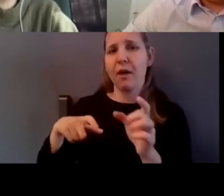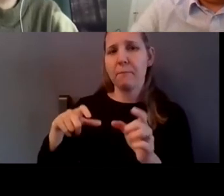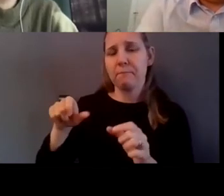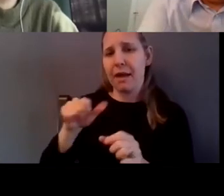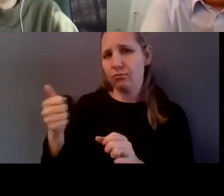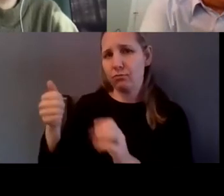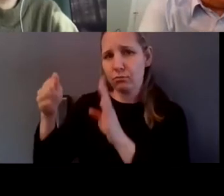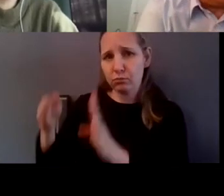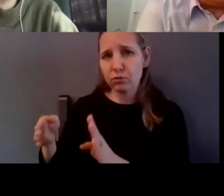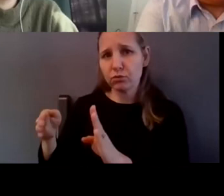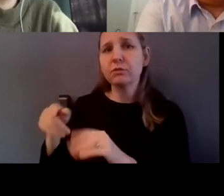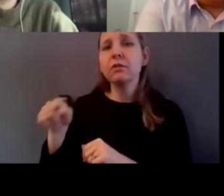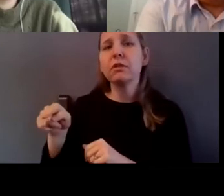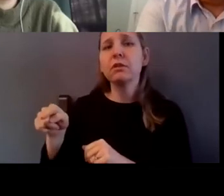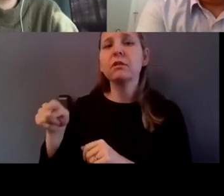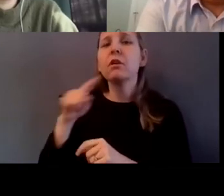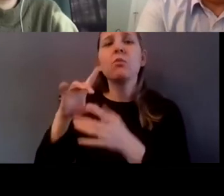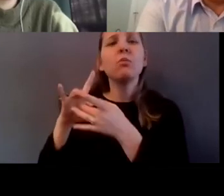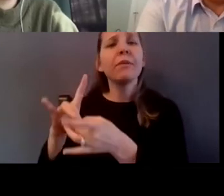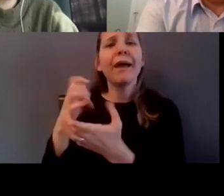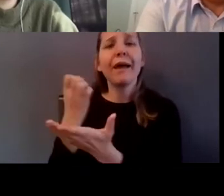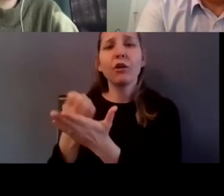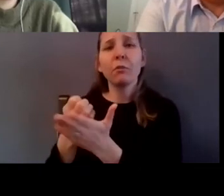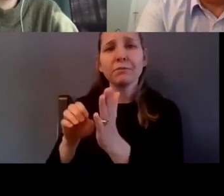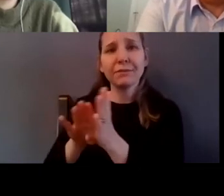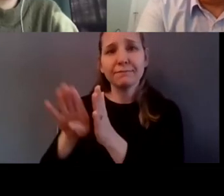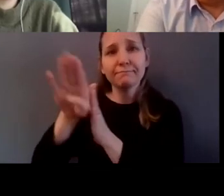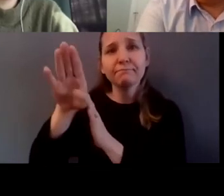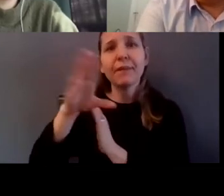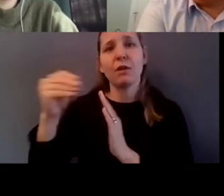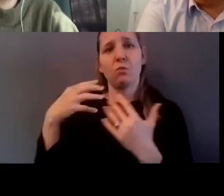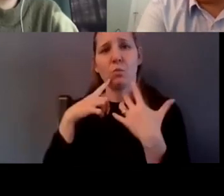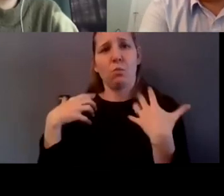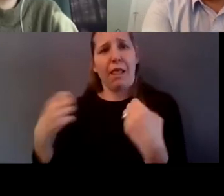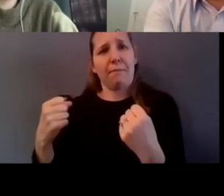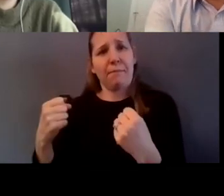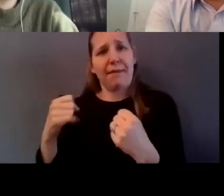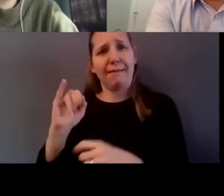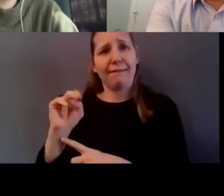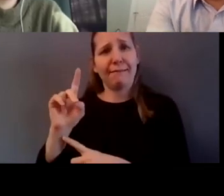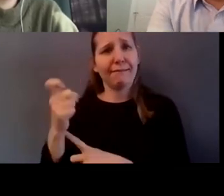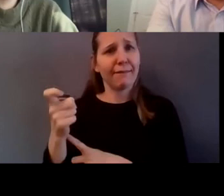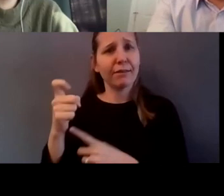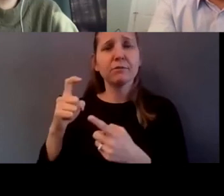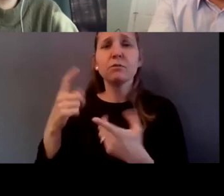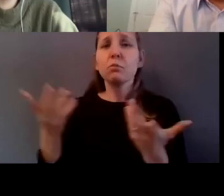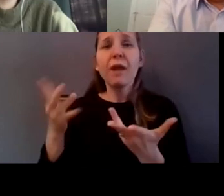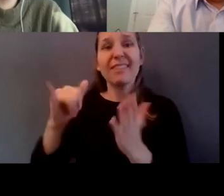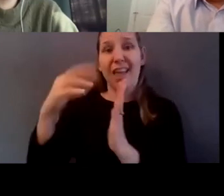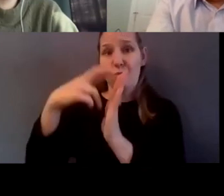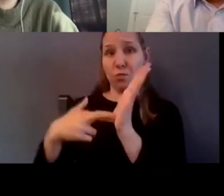the economic development and well-being index to really present that to the province of